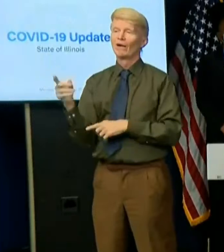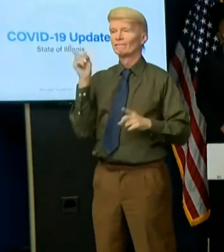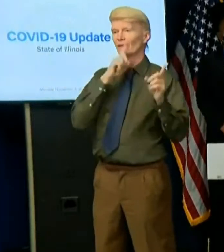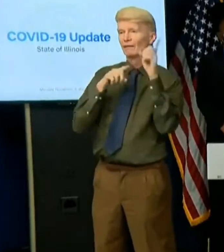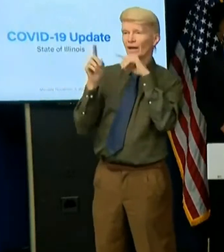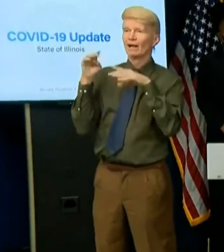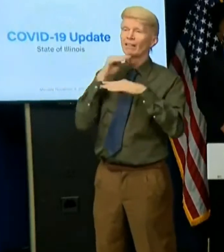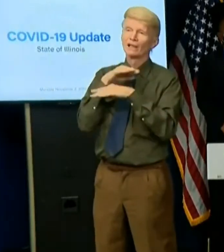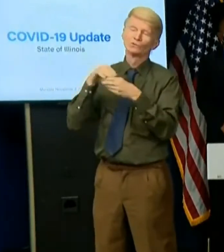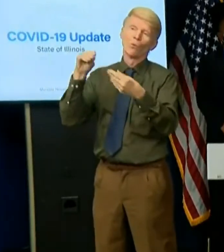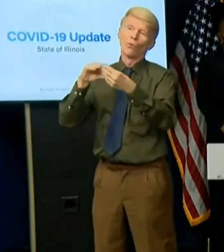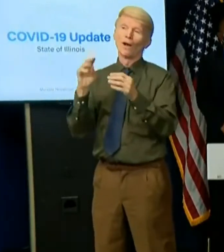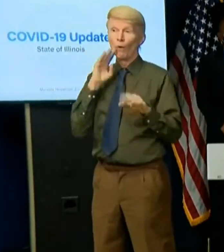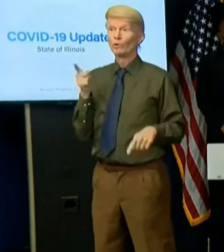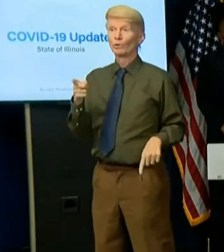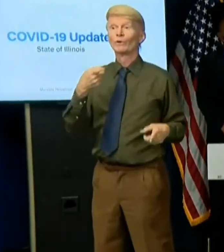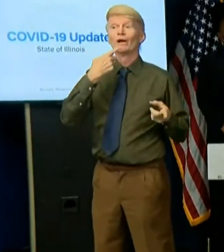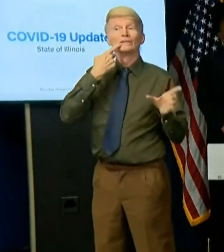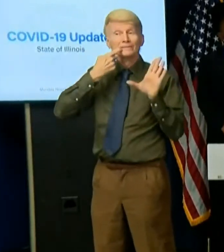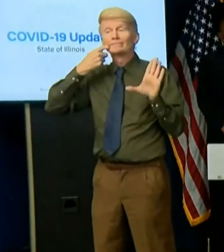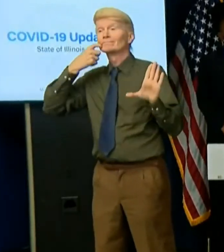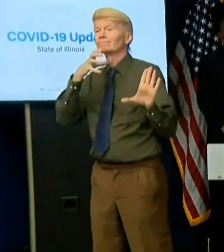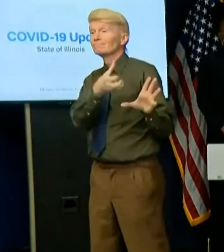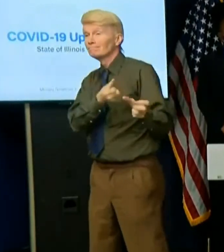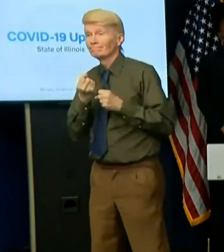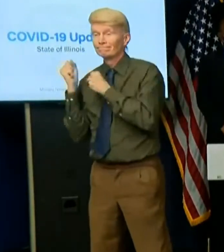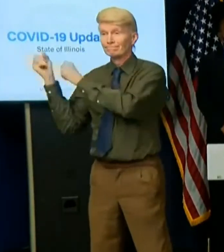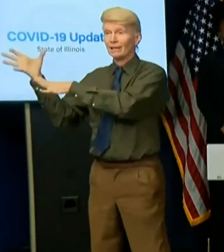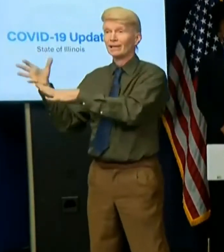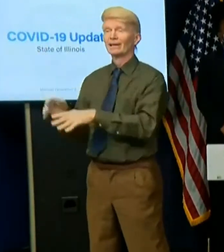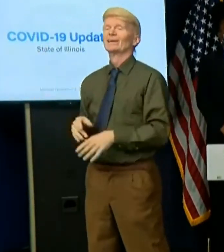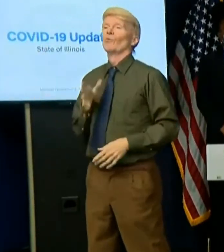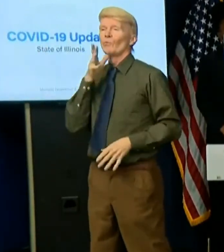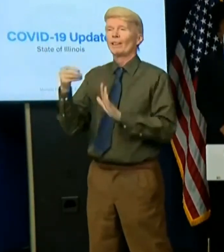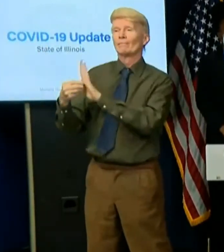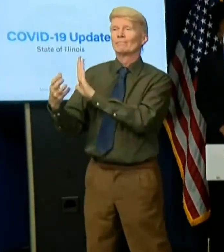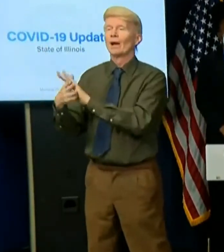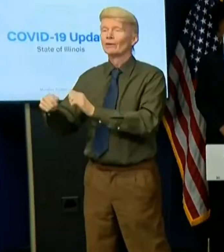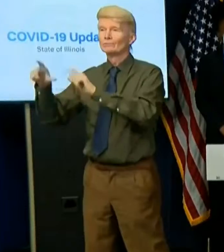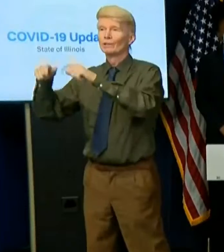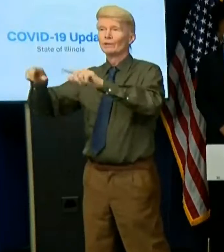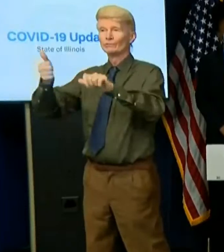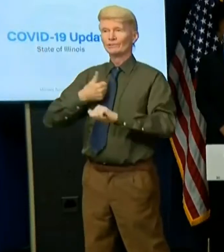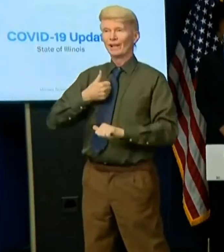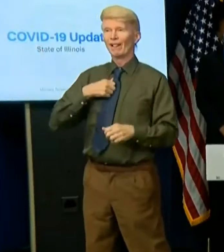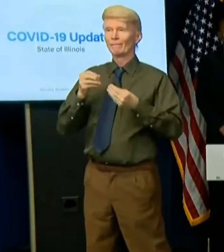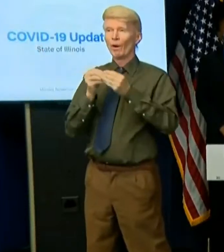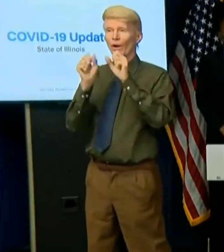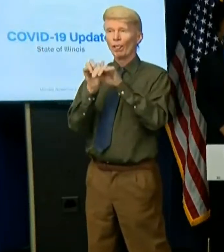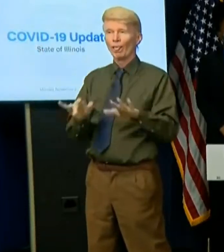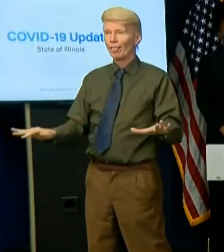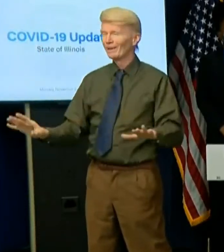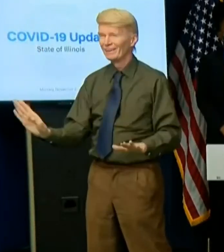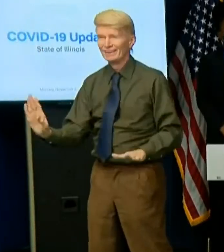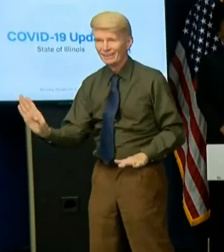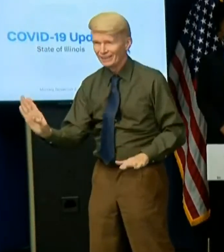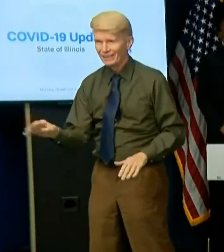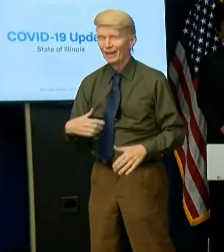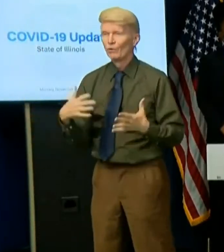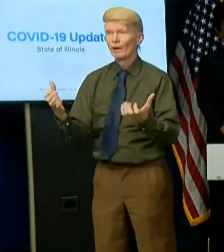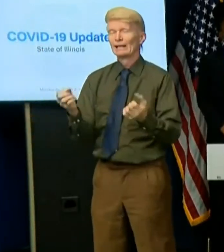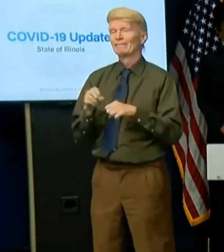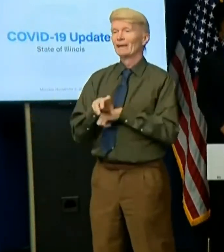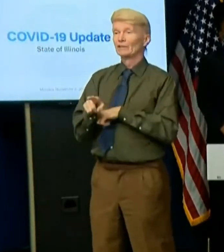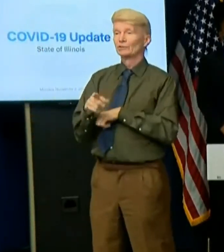hoping that you will repost it. So check before you repost anything, or better yet, you may want to take the next few